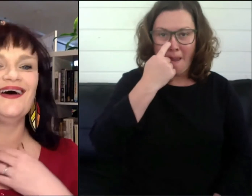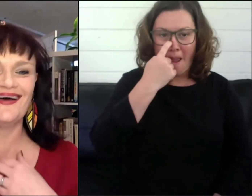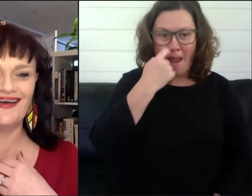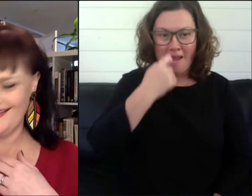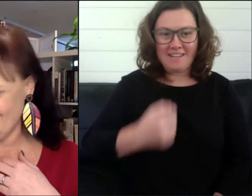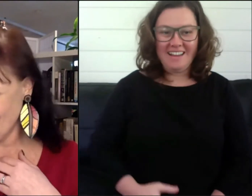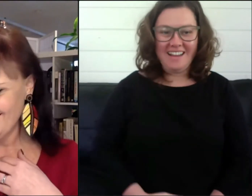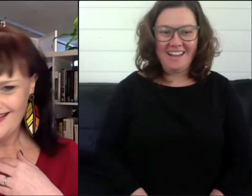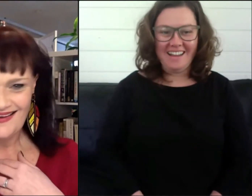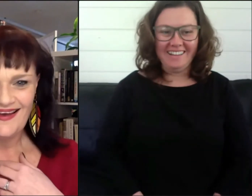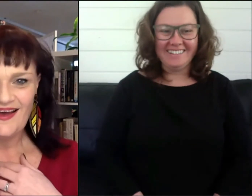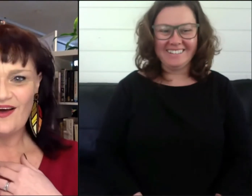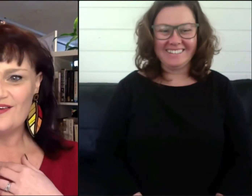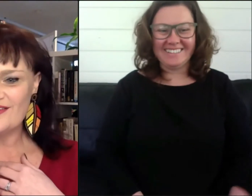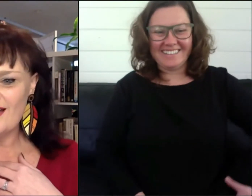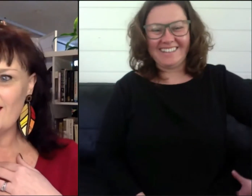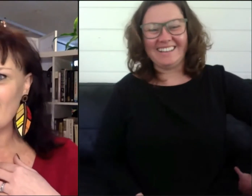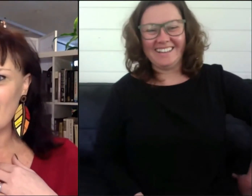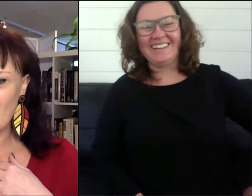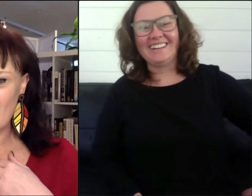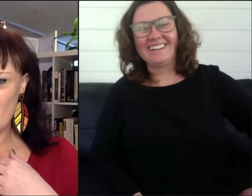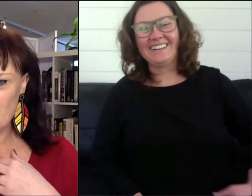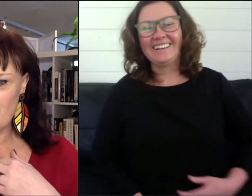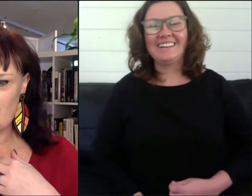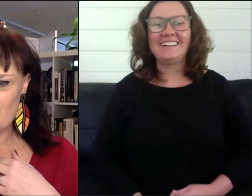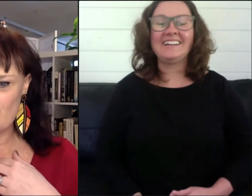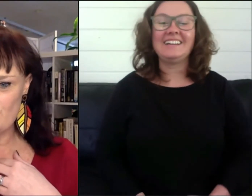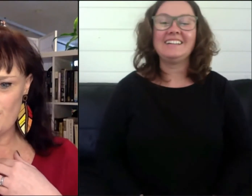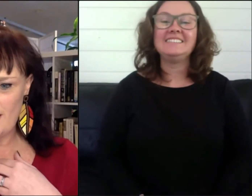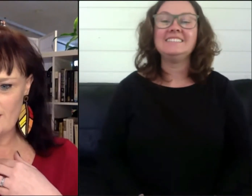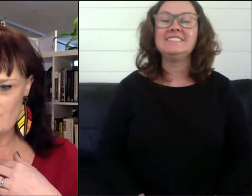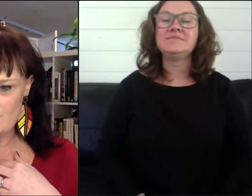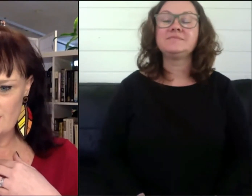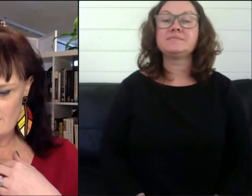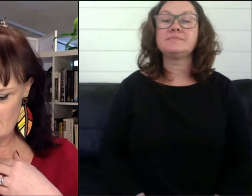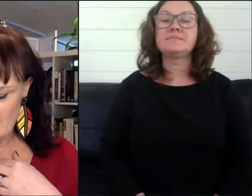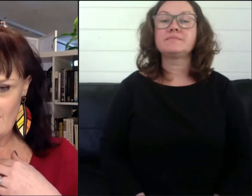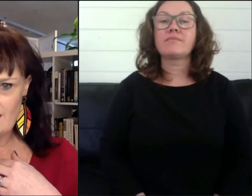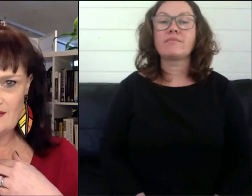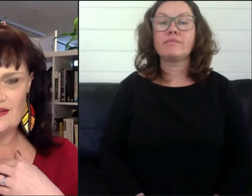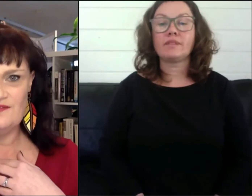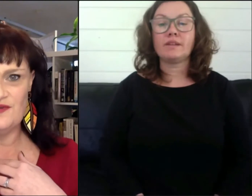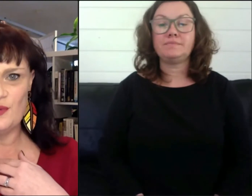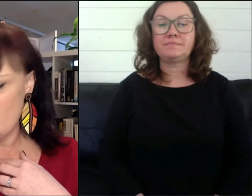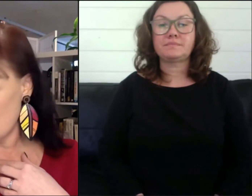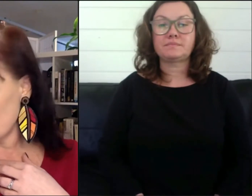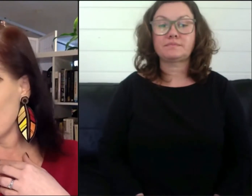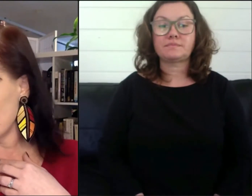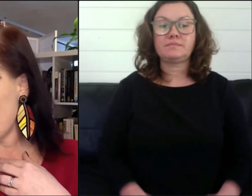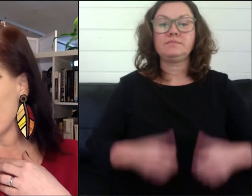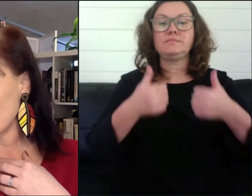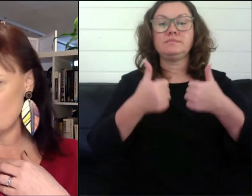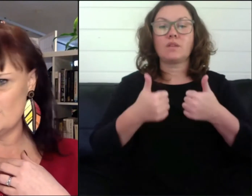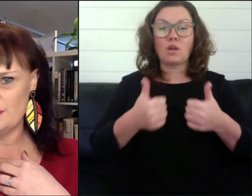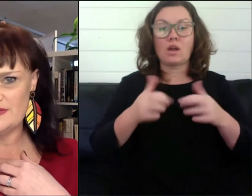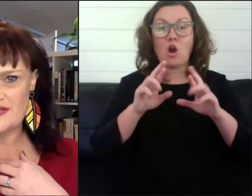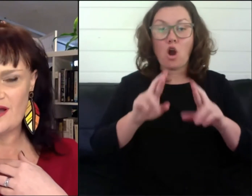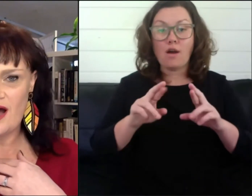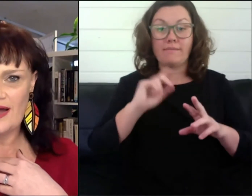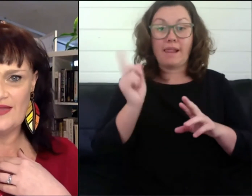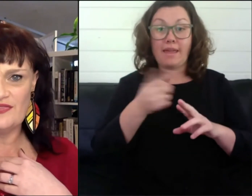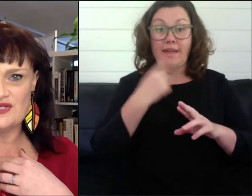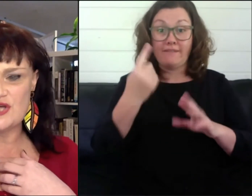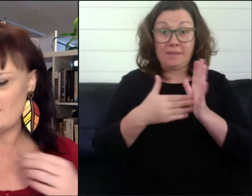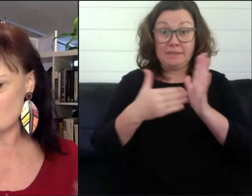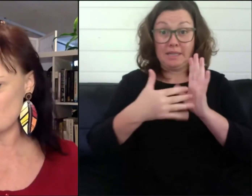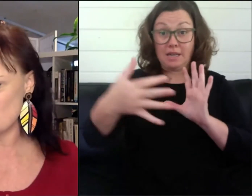it. All right. Hopefully you're all back joining us again. If you are back, can you please say